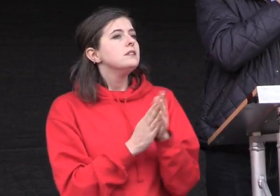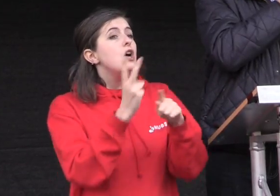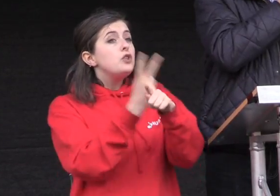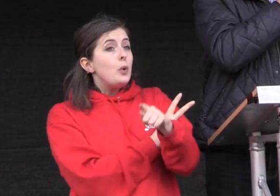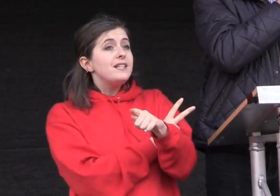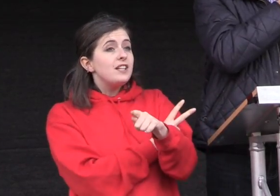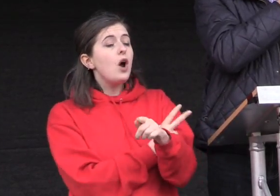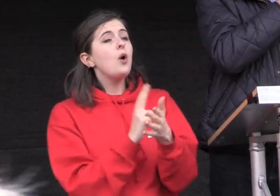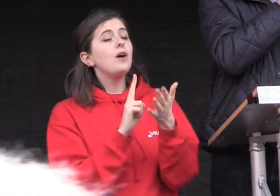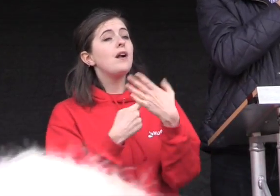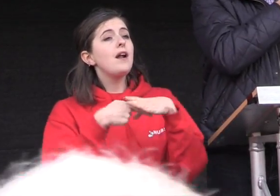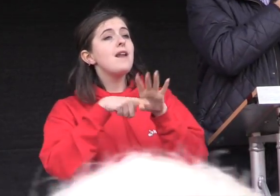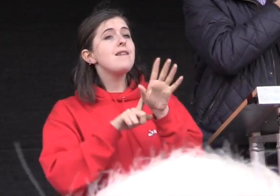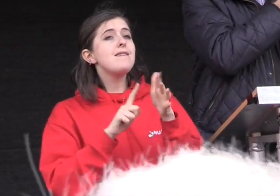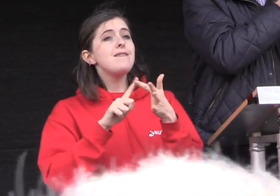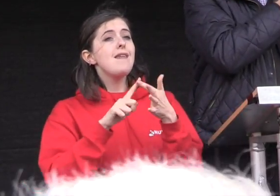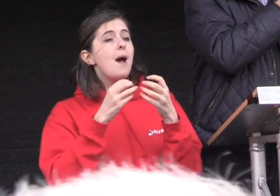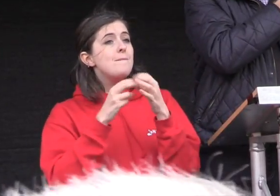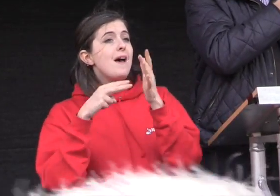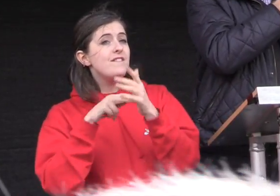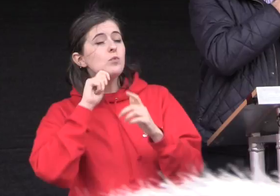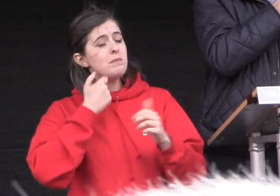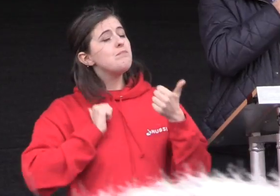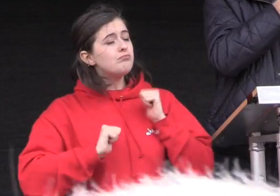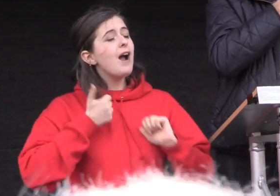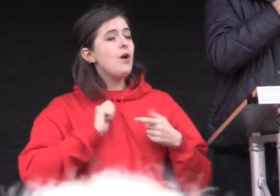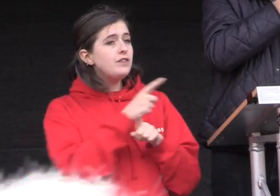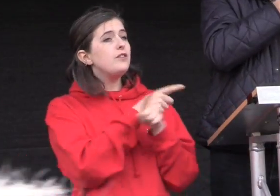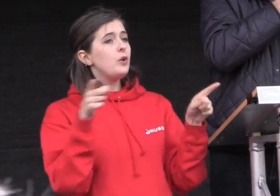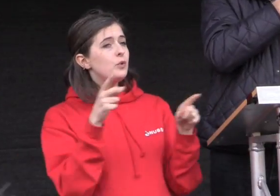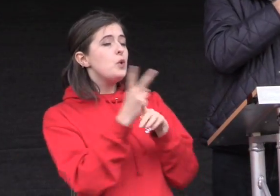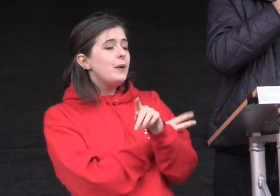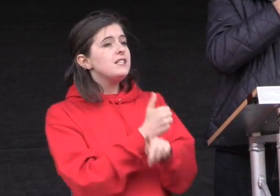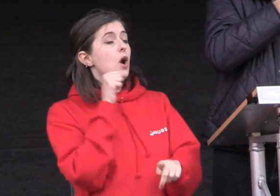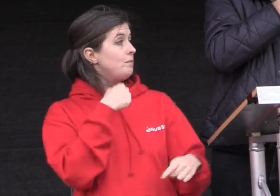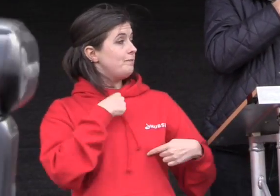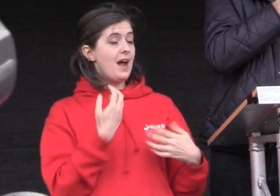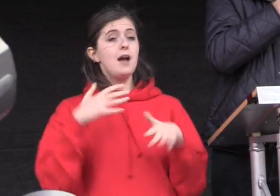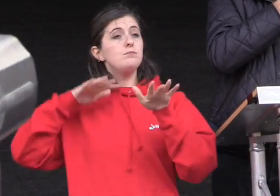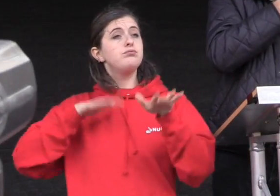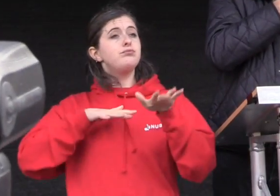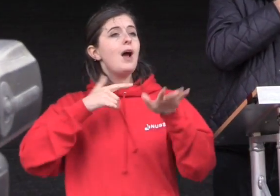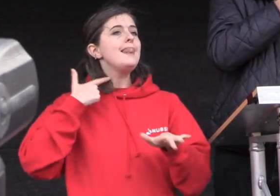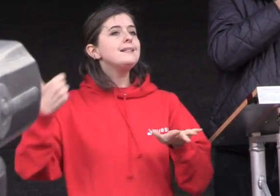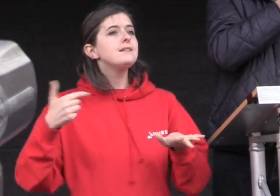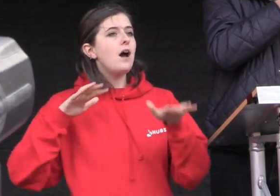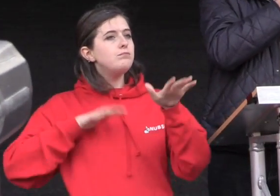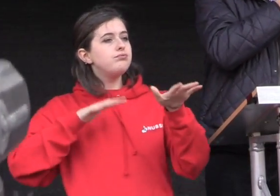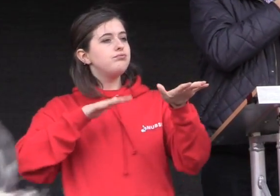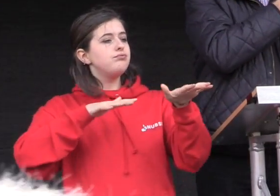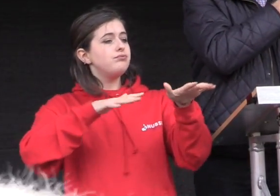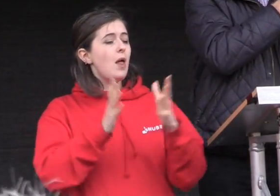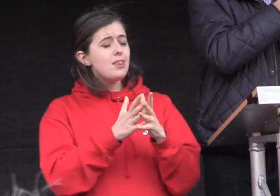Nye Bevin would be proud of all of you today. 2 weeks ago, I marched in Leicester, the